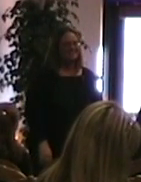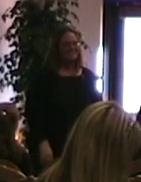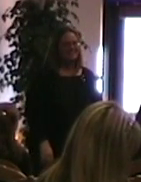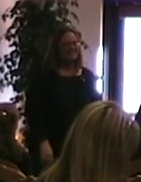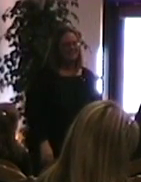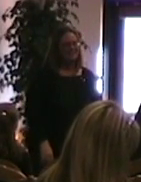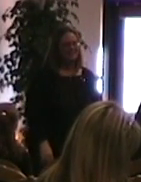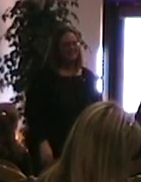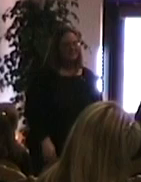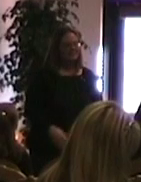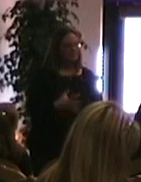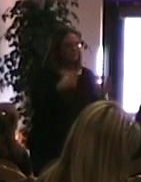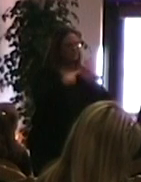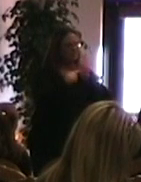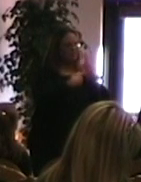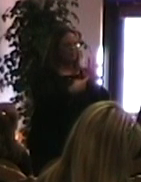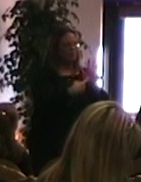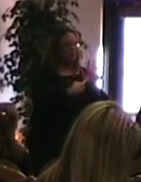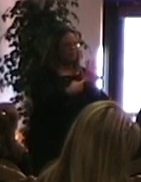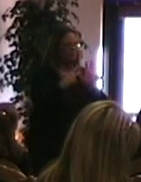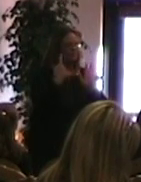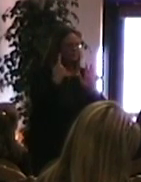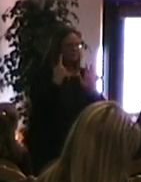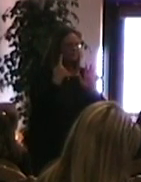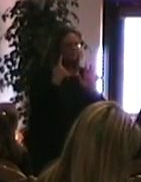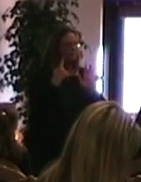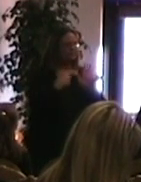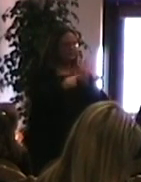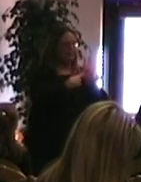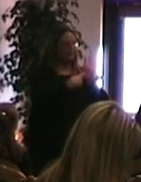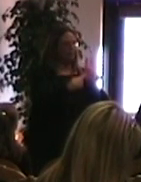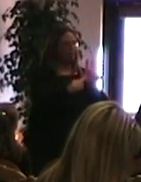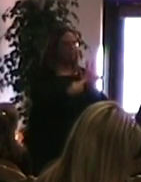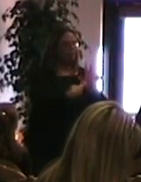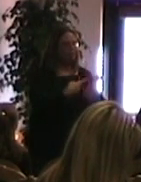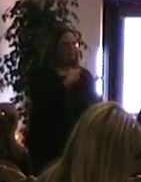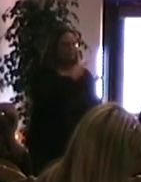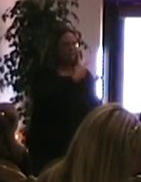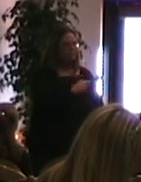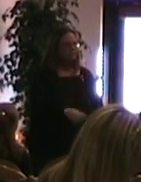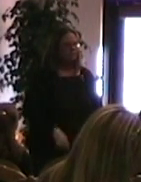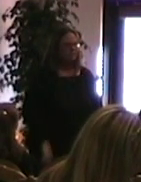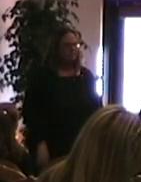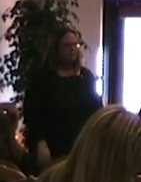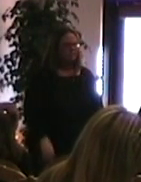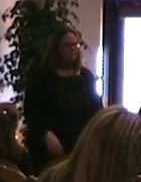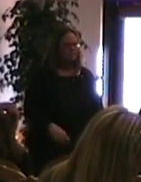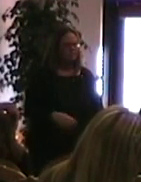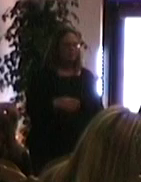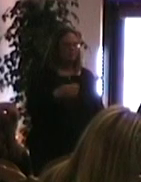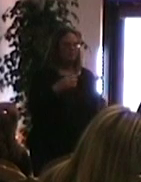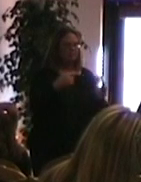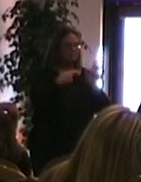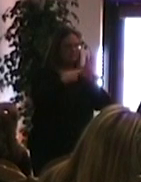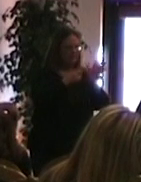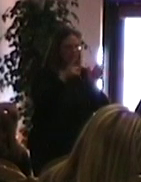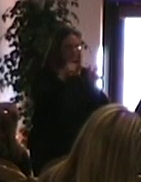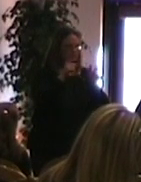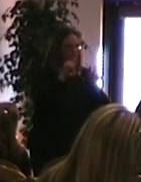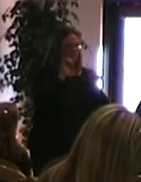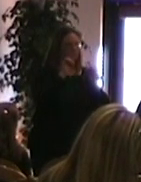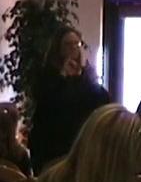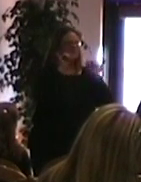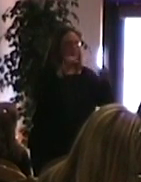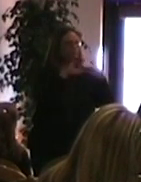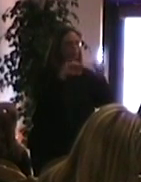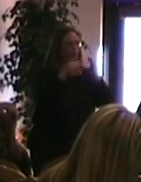need to make sure that they're very clearly taken care of. I'm going to show you the same sequence, normal motion, give you a slow motion version, and